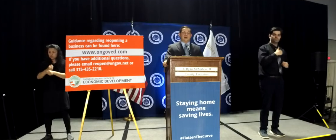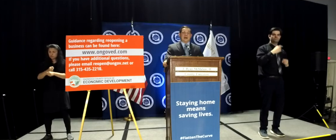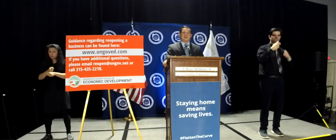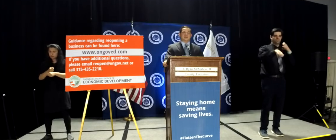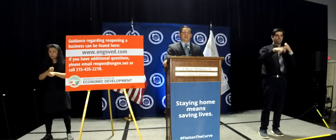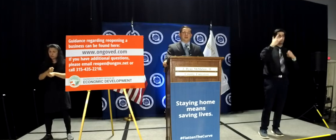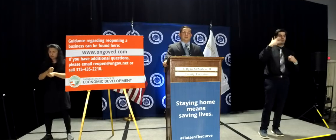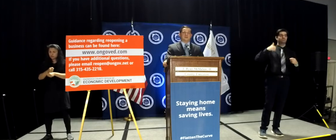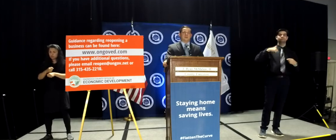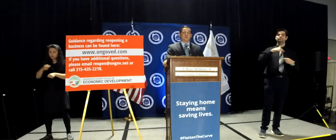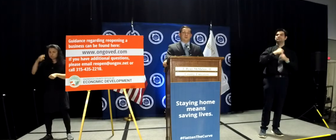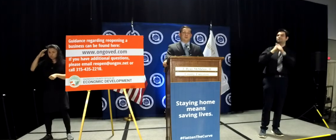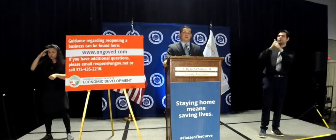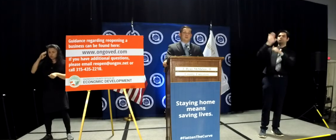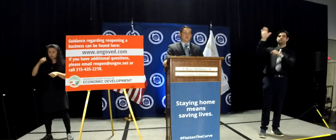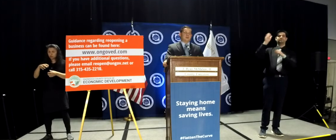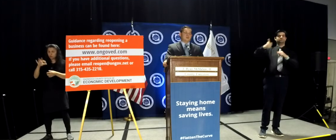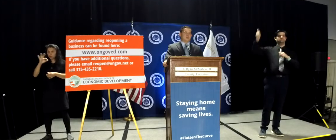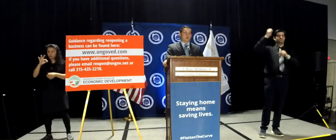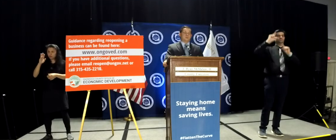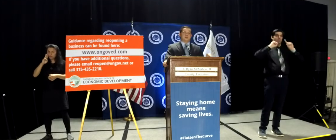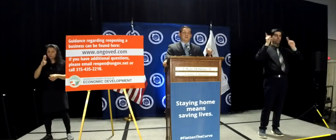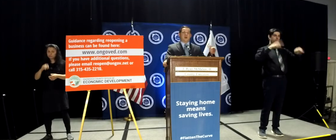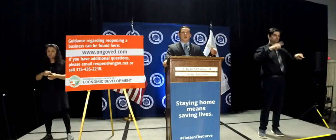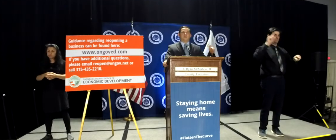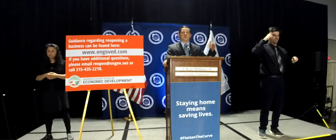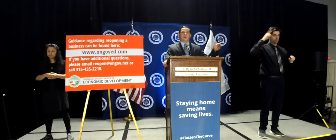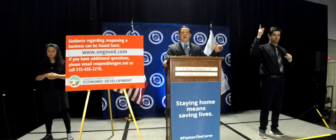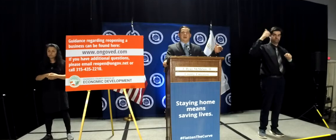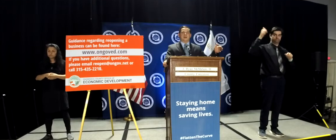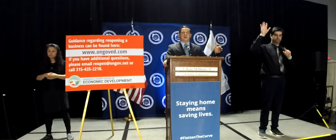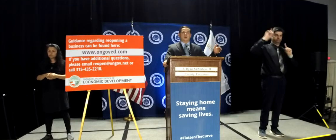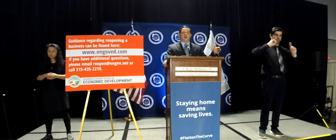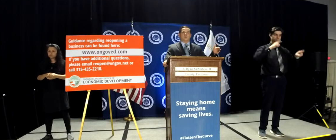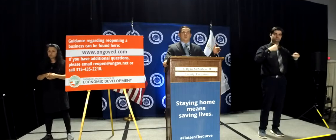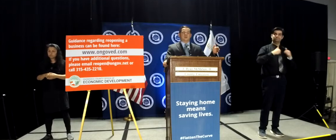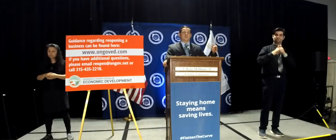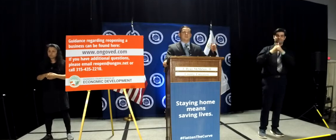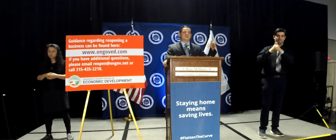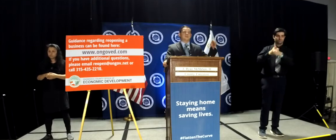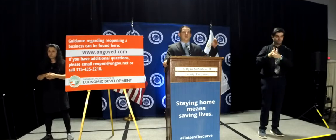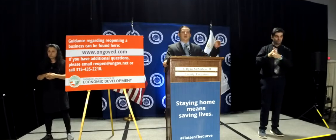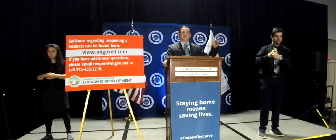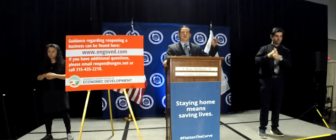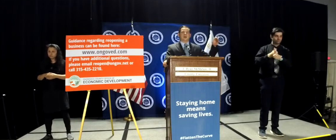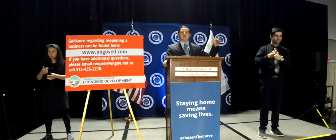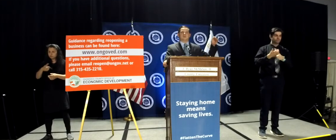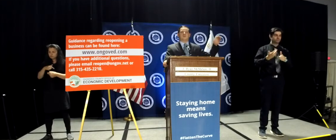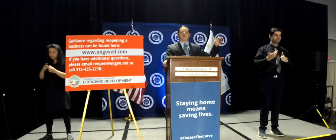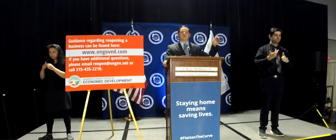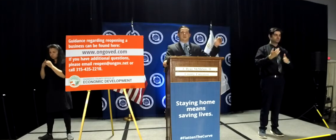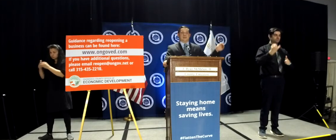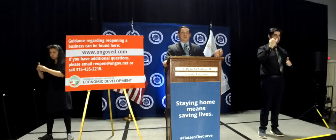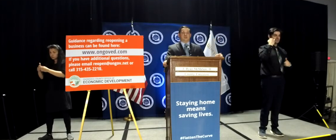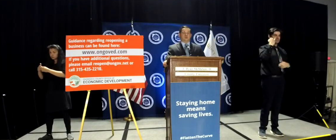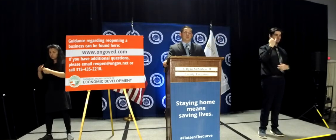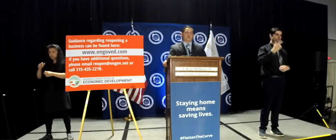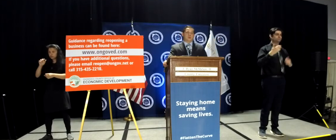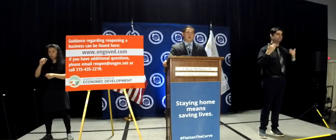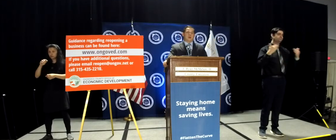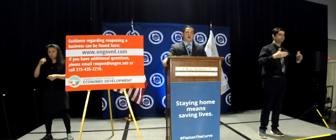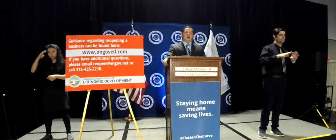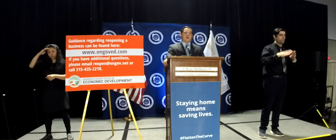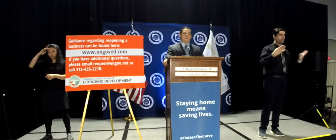We're not going to ask our sheriff deputies to put themselves in harm's way over some certain types of enforcement